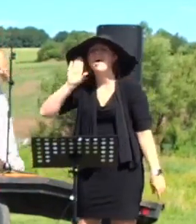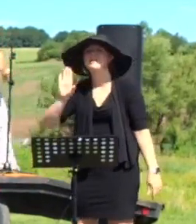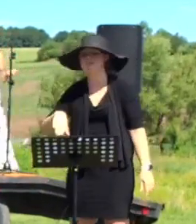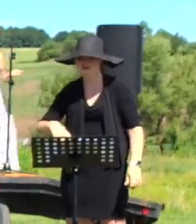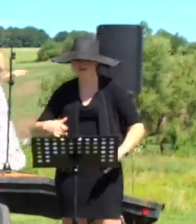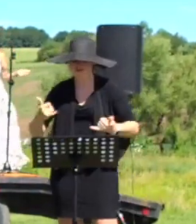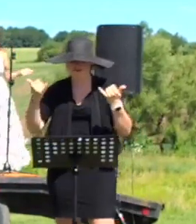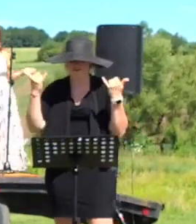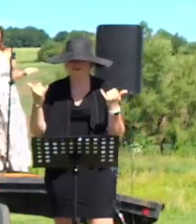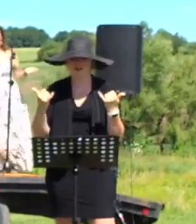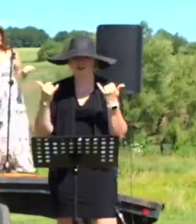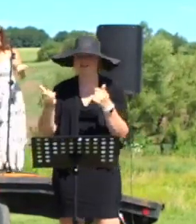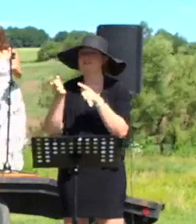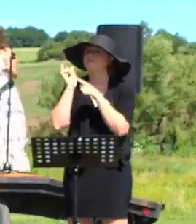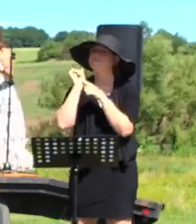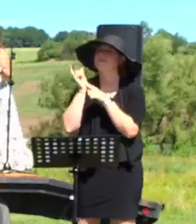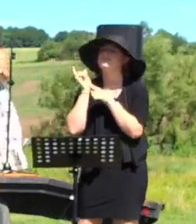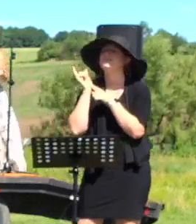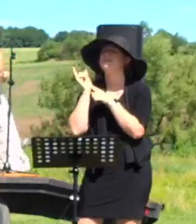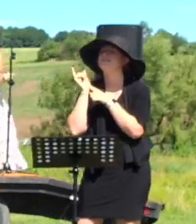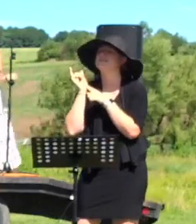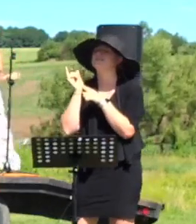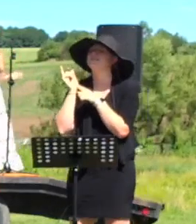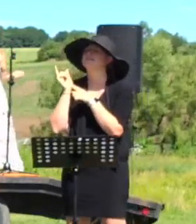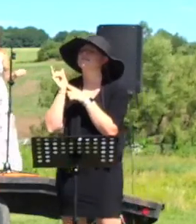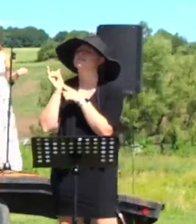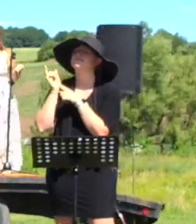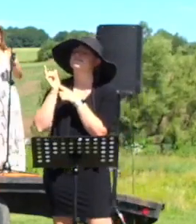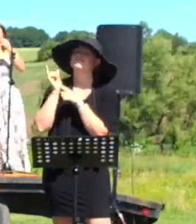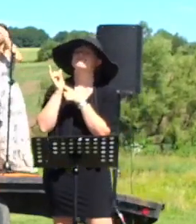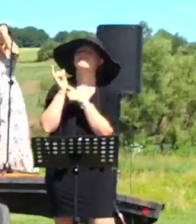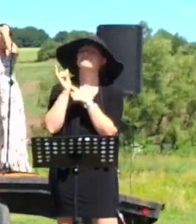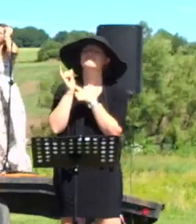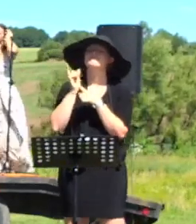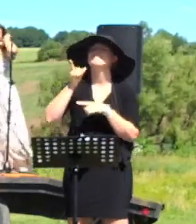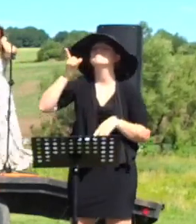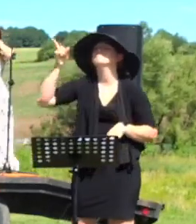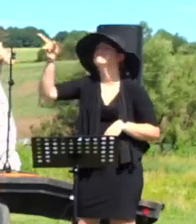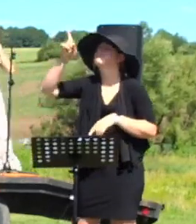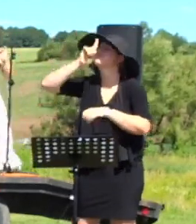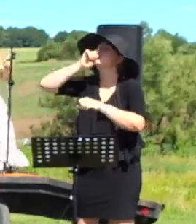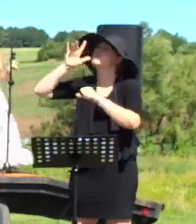But I know here in the middle